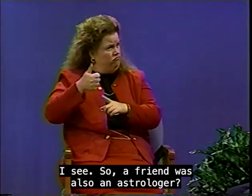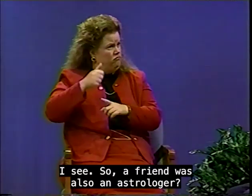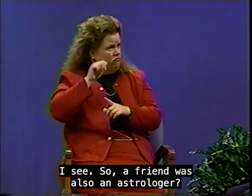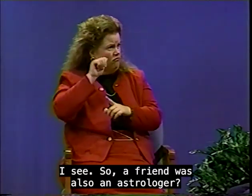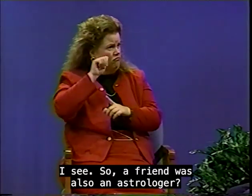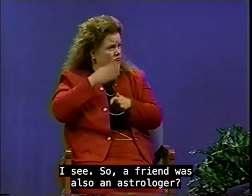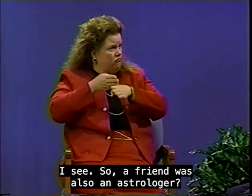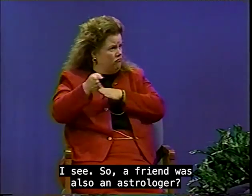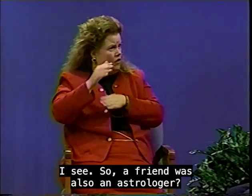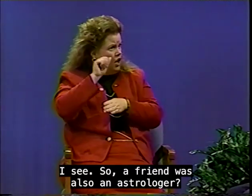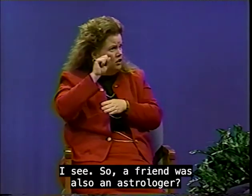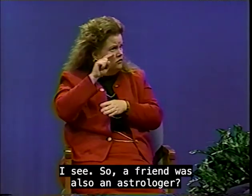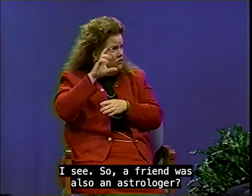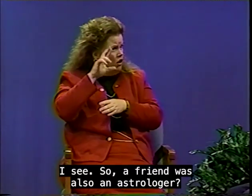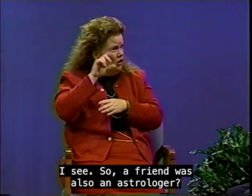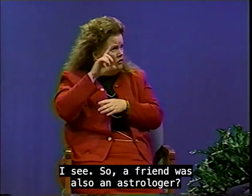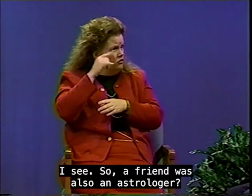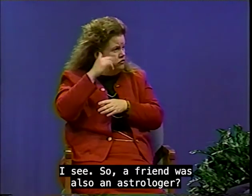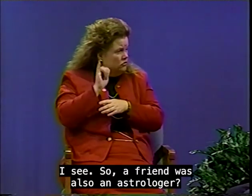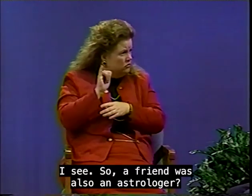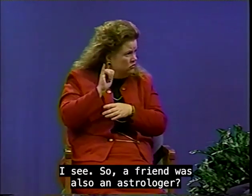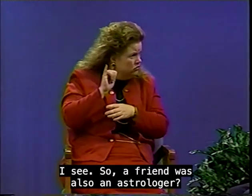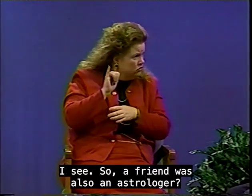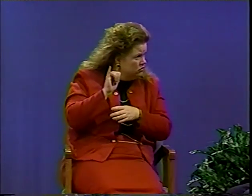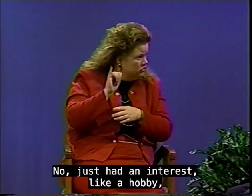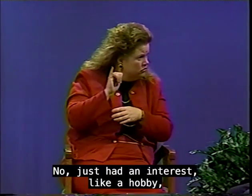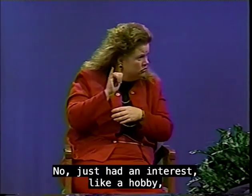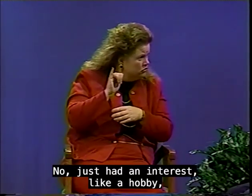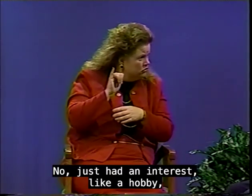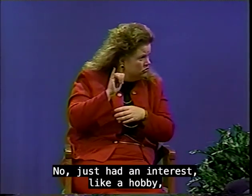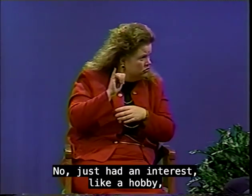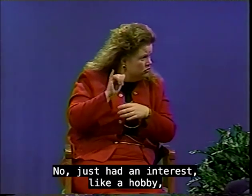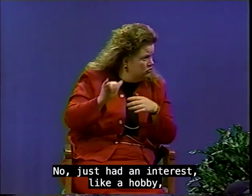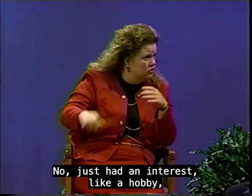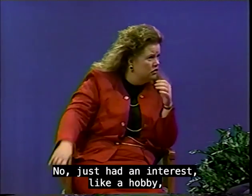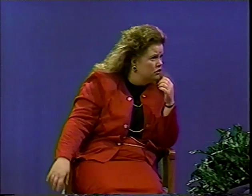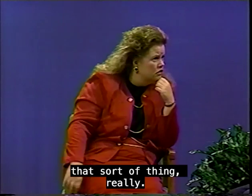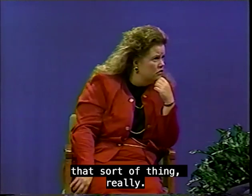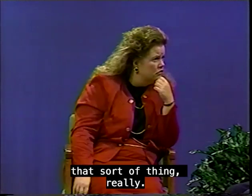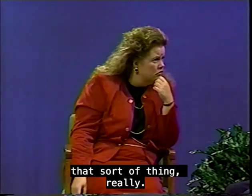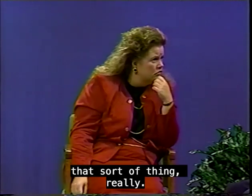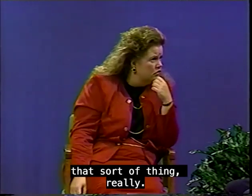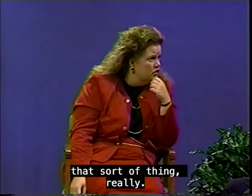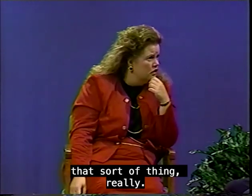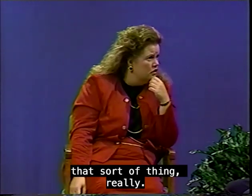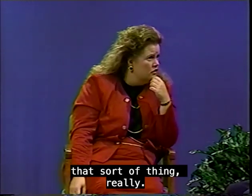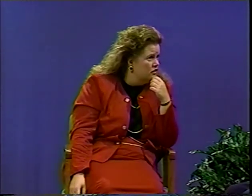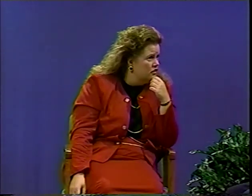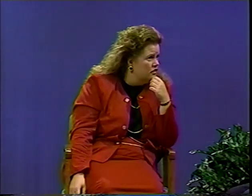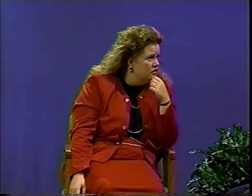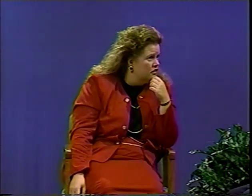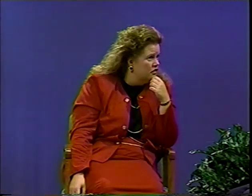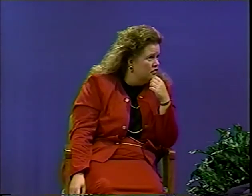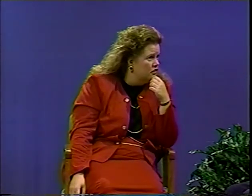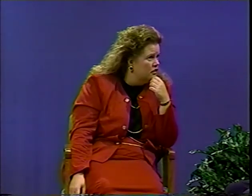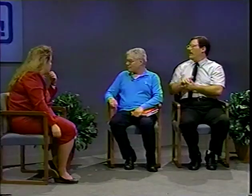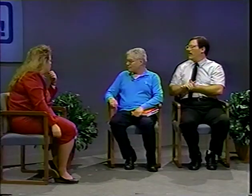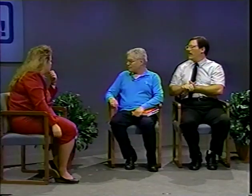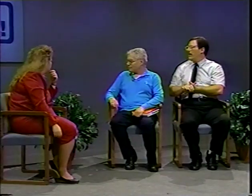I see. So a friend was also an astrologer? No, just had an interest, like a hobby, that sort of thing, really.